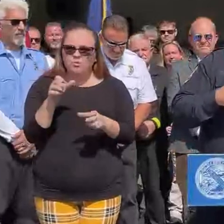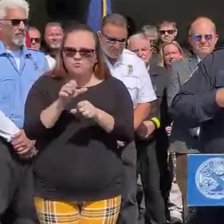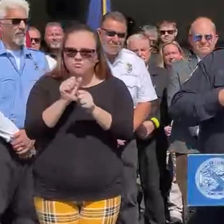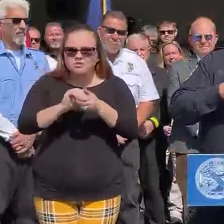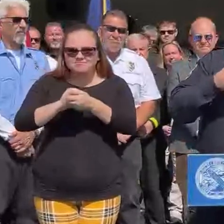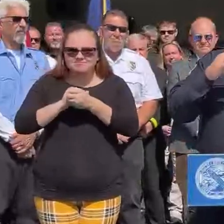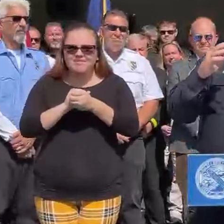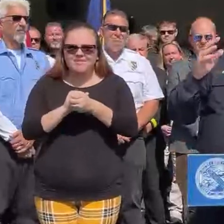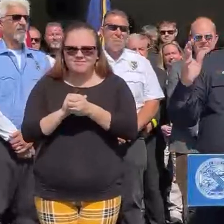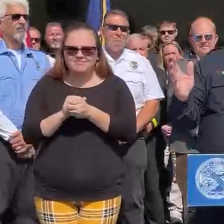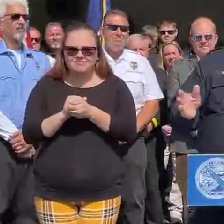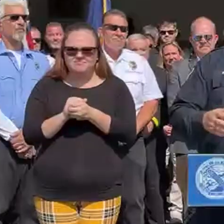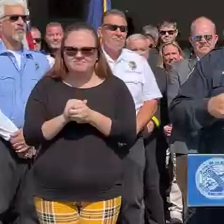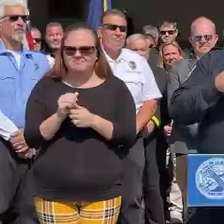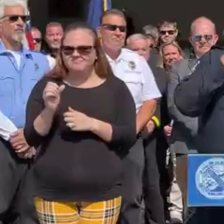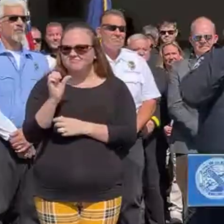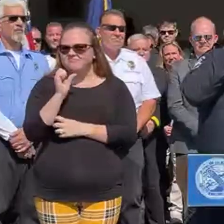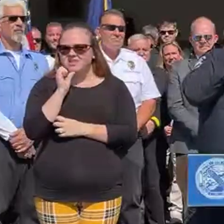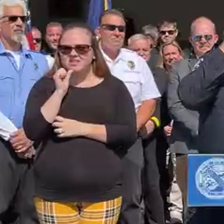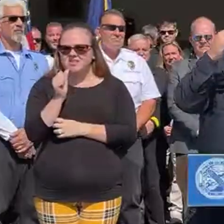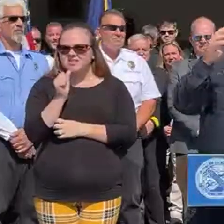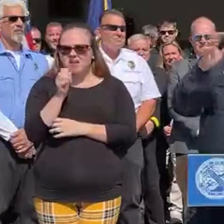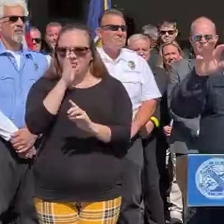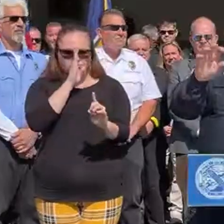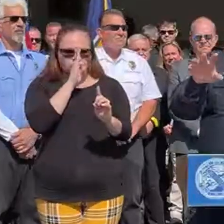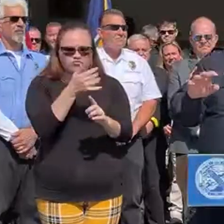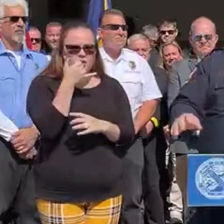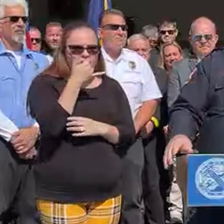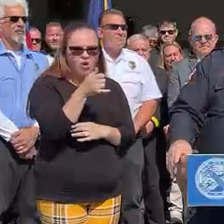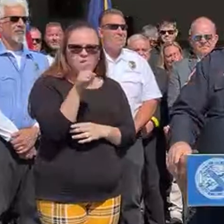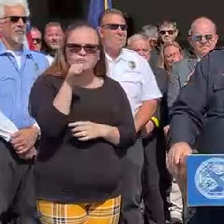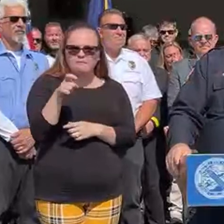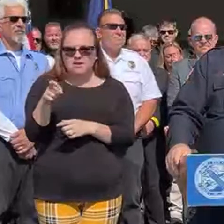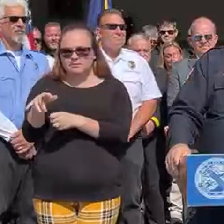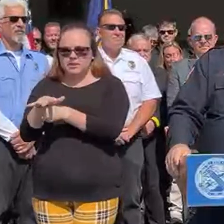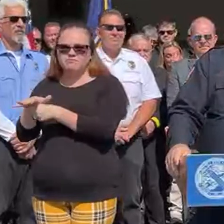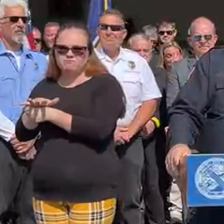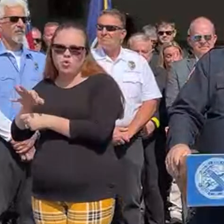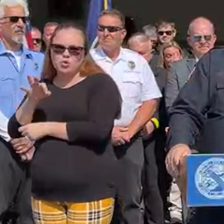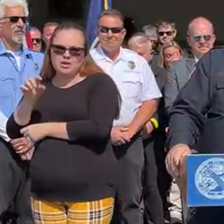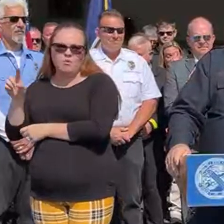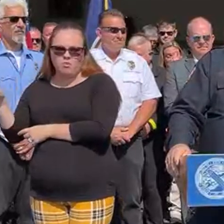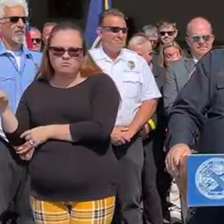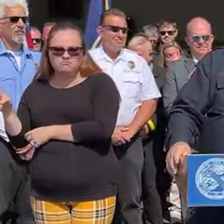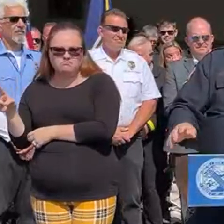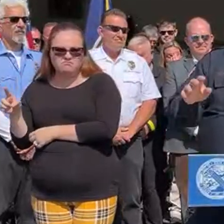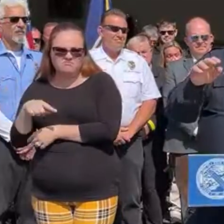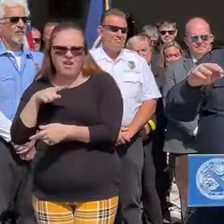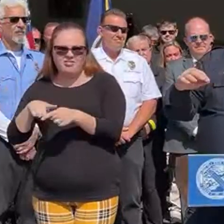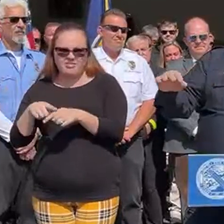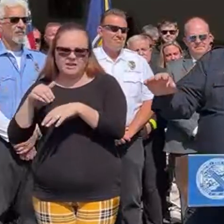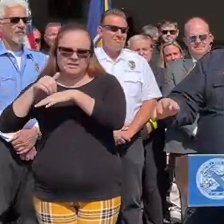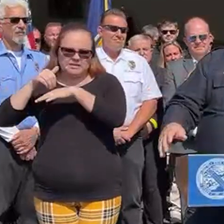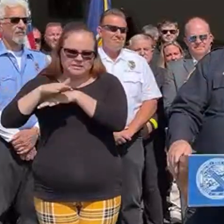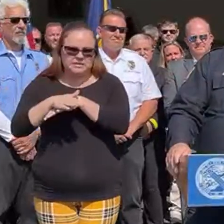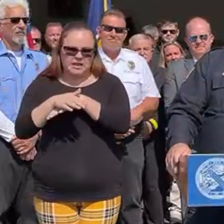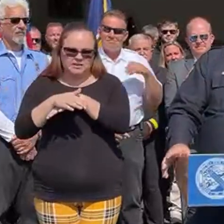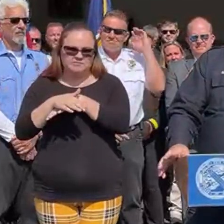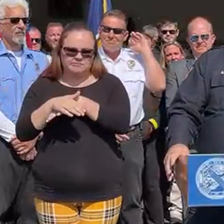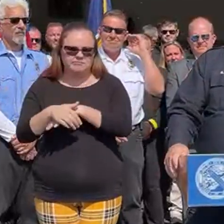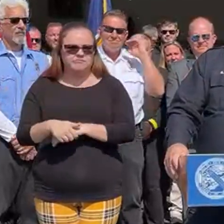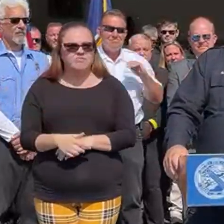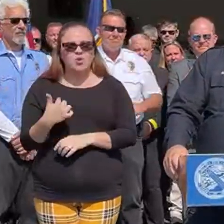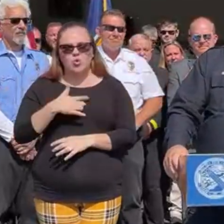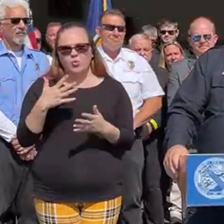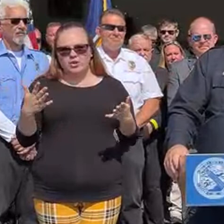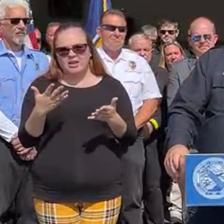something that we all want to work together. There's no direct calling for the ambulance. It has to go through the local PSAP and then be triaged and then sent through. We're